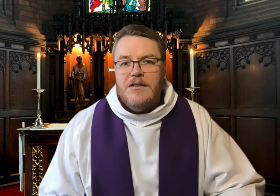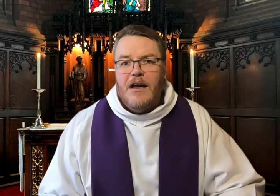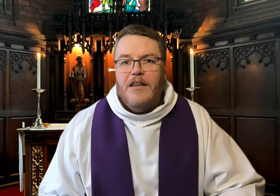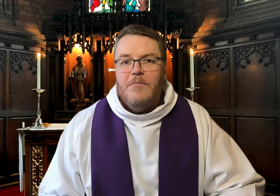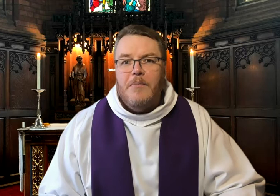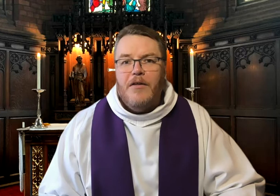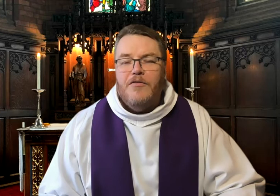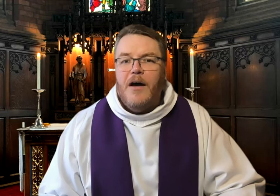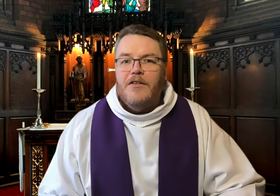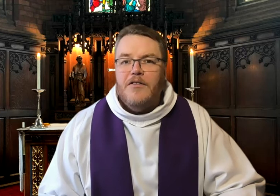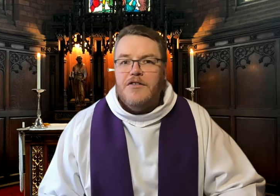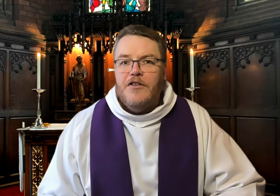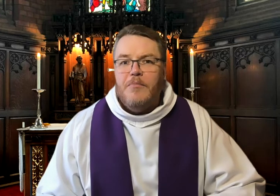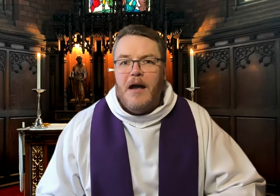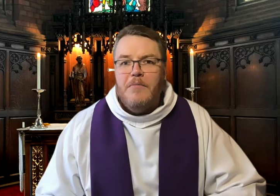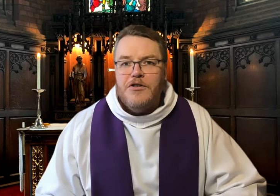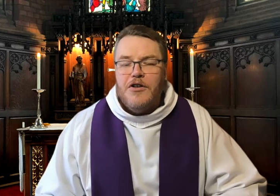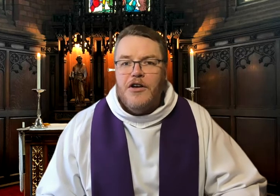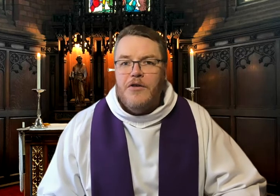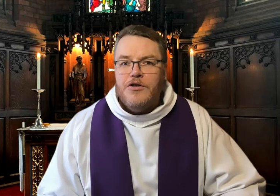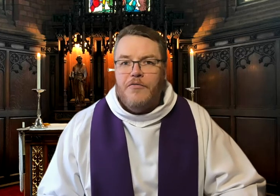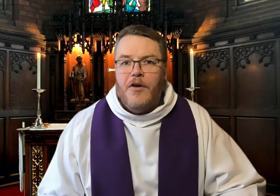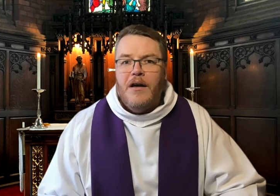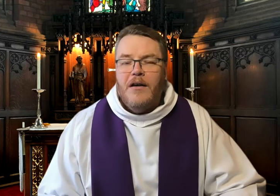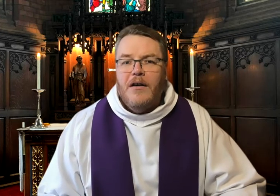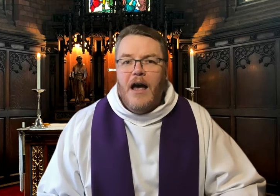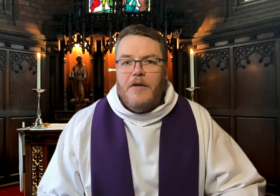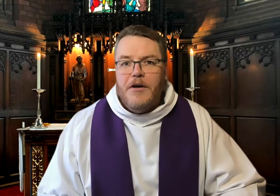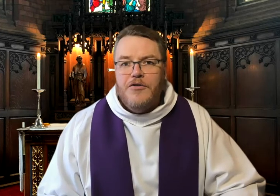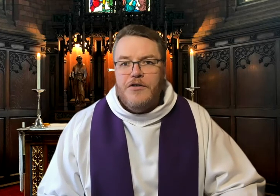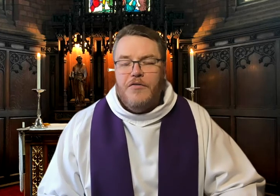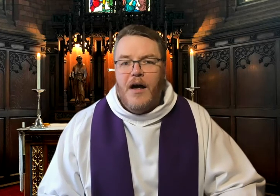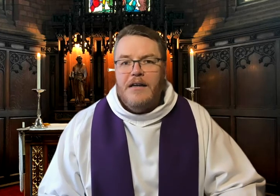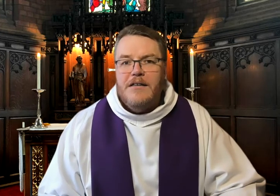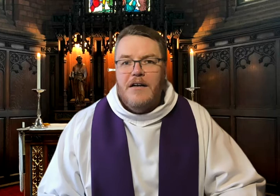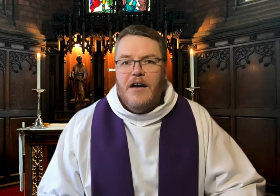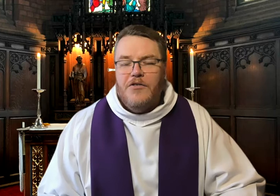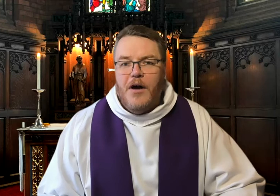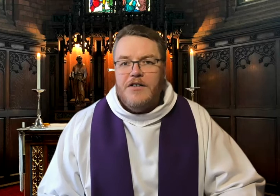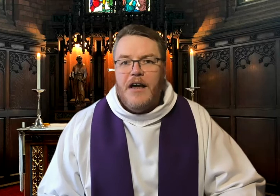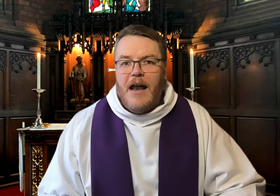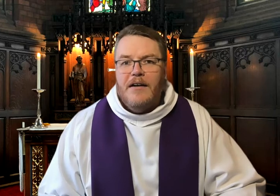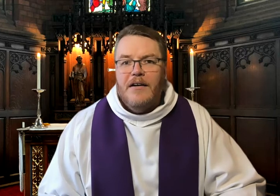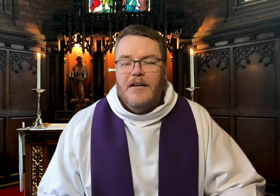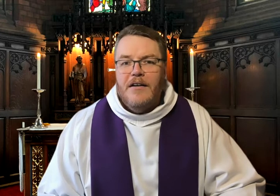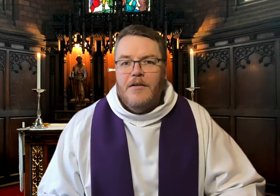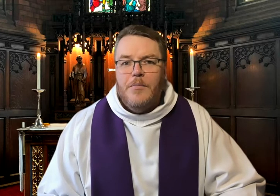telling them about the fact that the Son of Man must undergo suffering and be crucified and rise again,